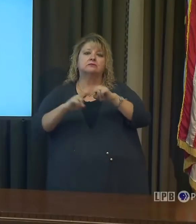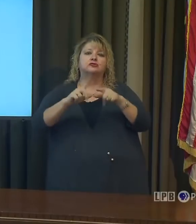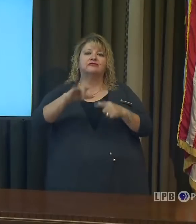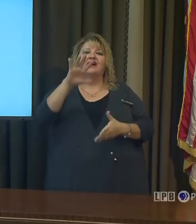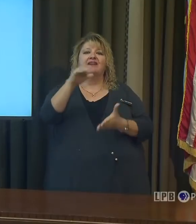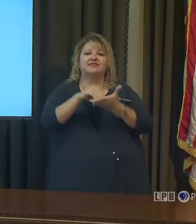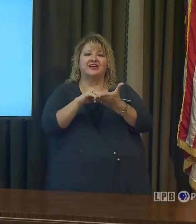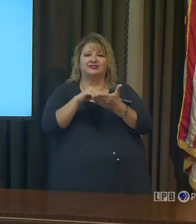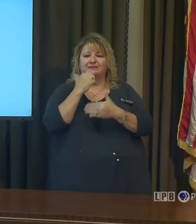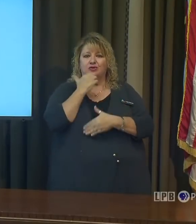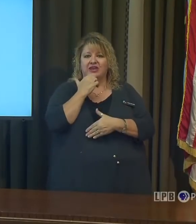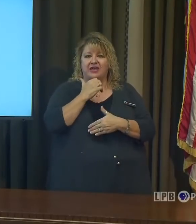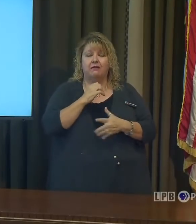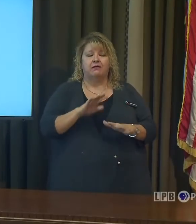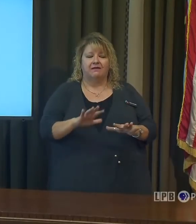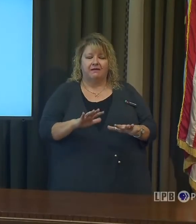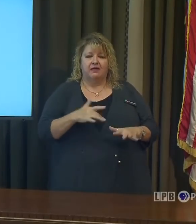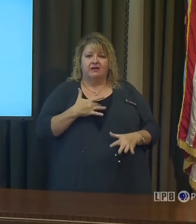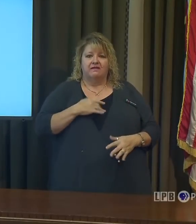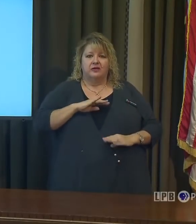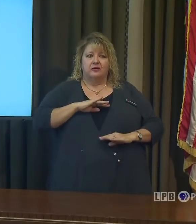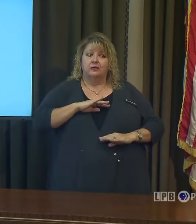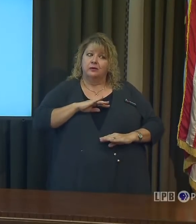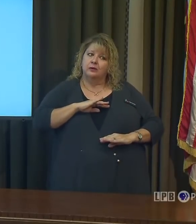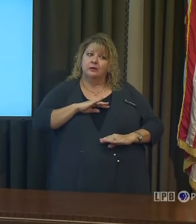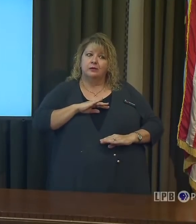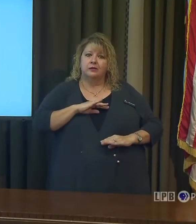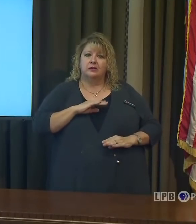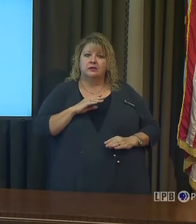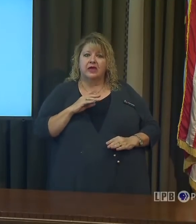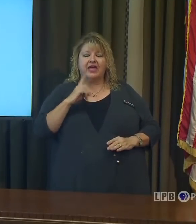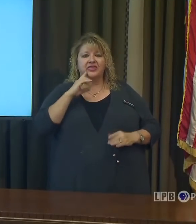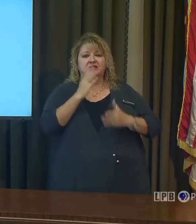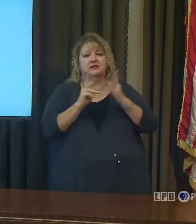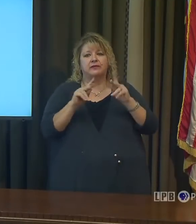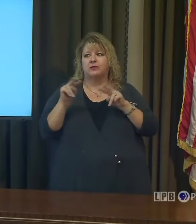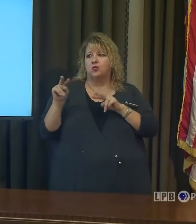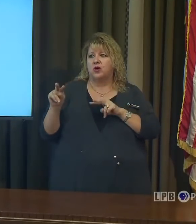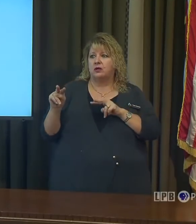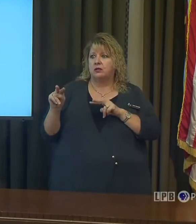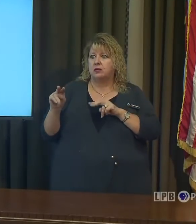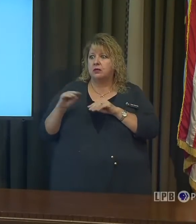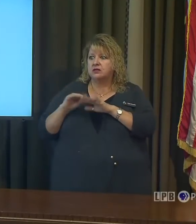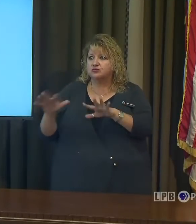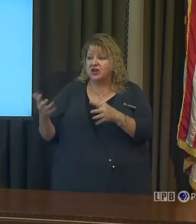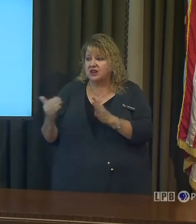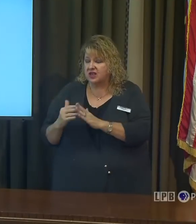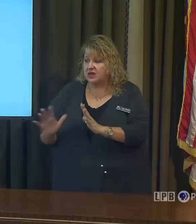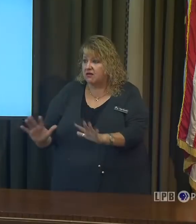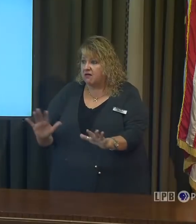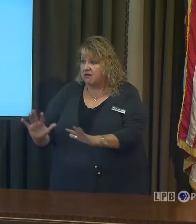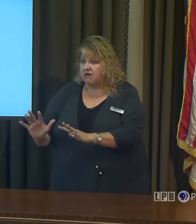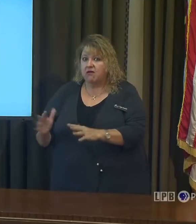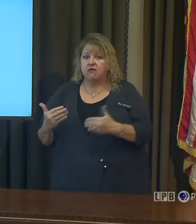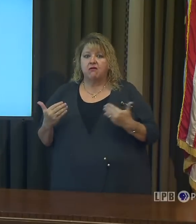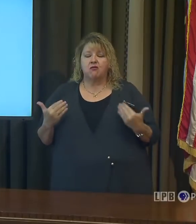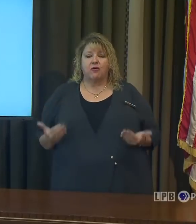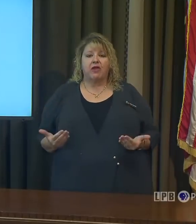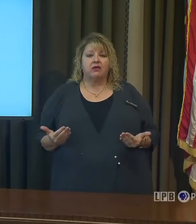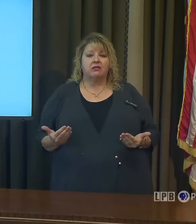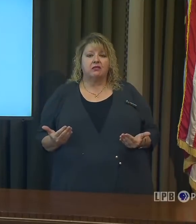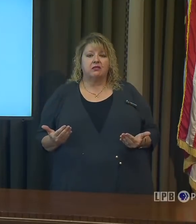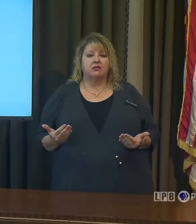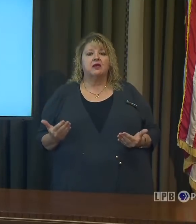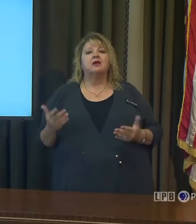a day. So that is encouraging. I'm sure some people are paying attention to the cases and are rightfully concerned. I'm sure people are also paying attention